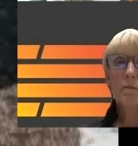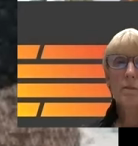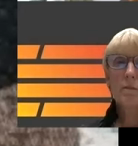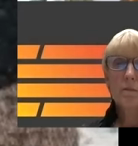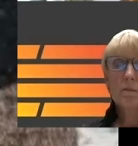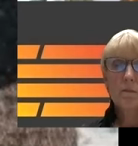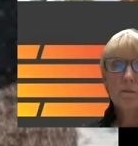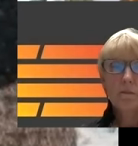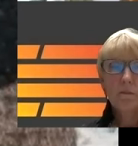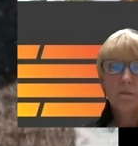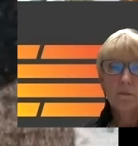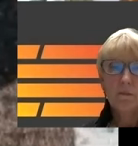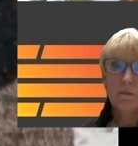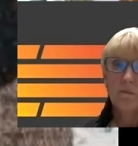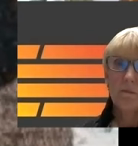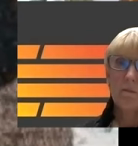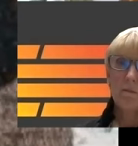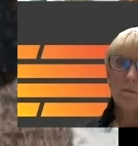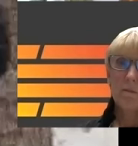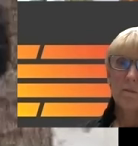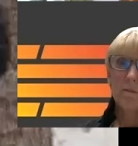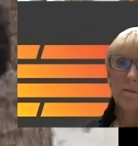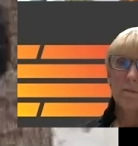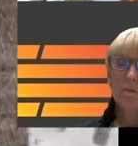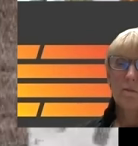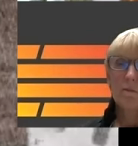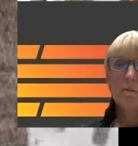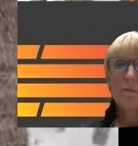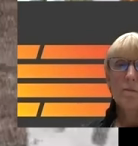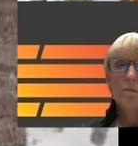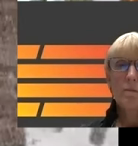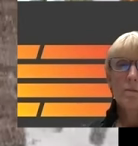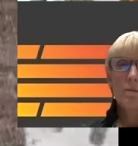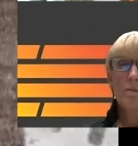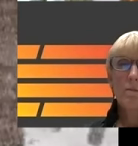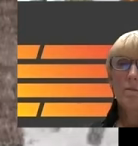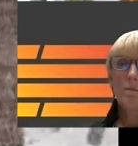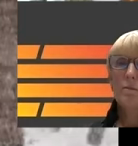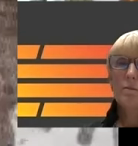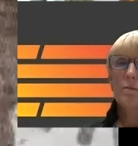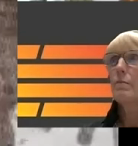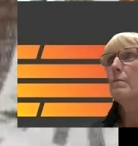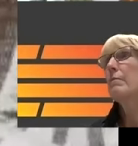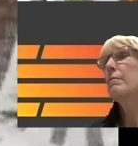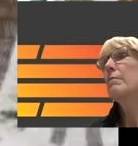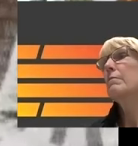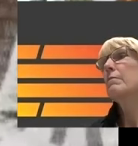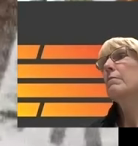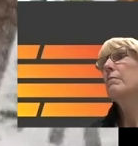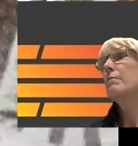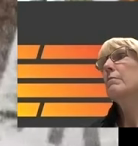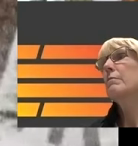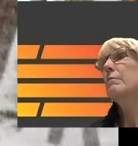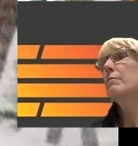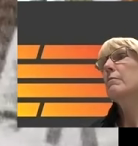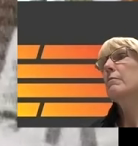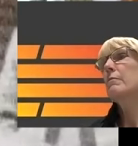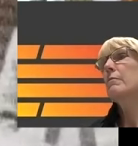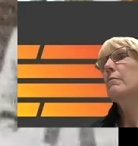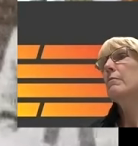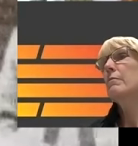brother, no, a real brother. I wanted to run to him, rip him from the post, and beat